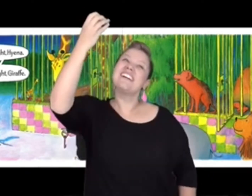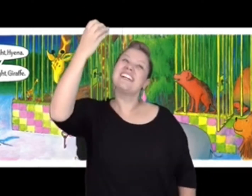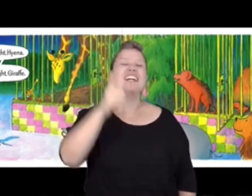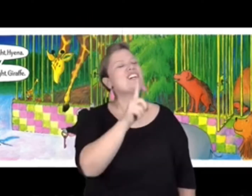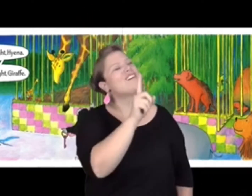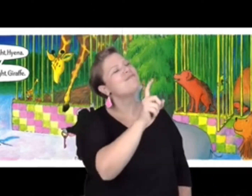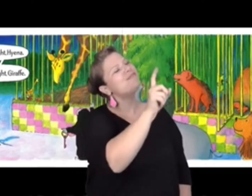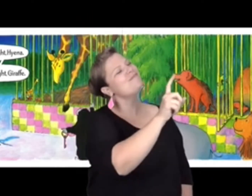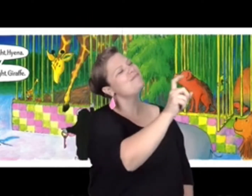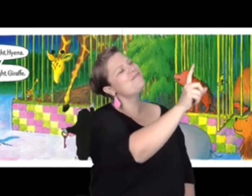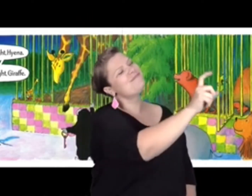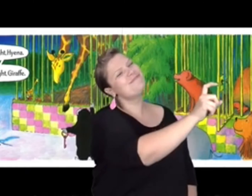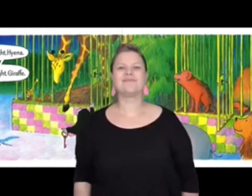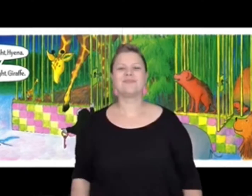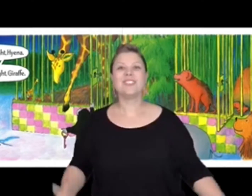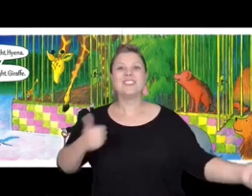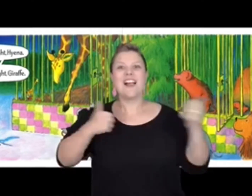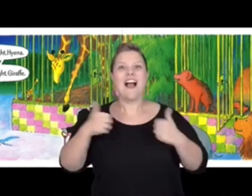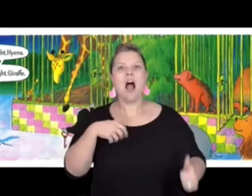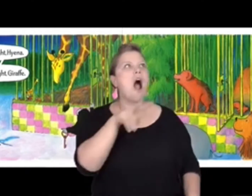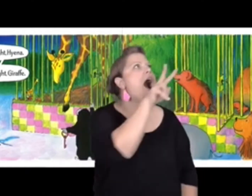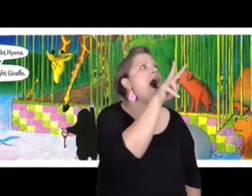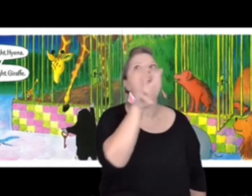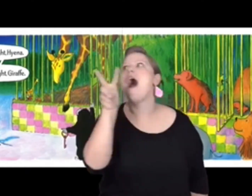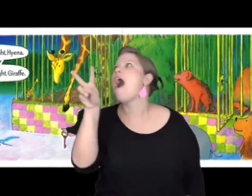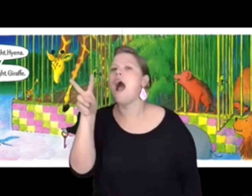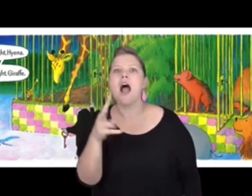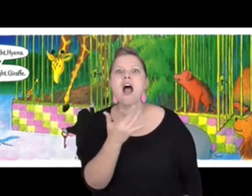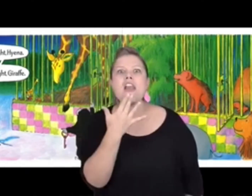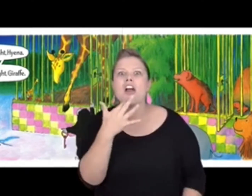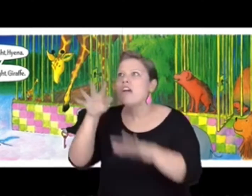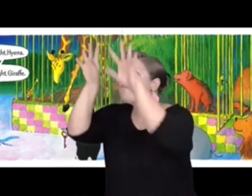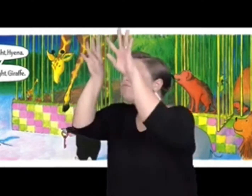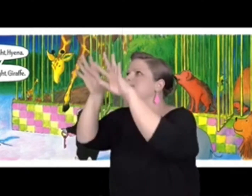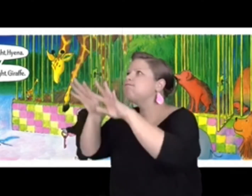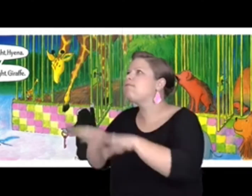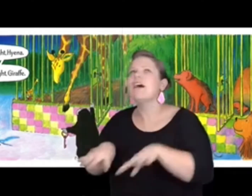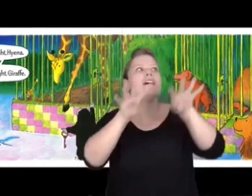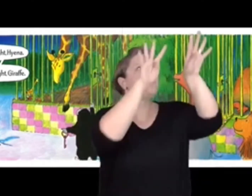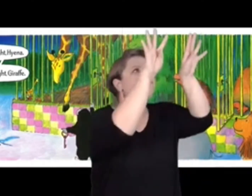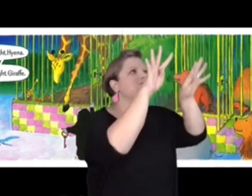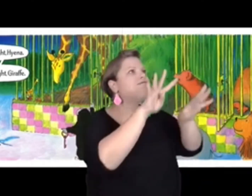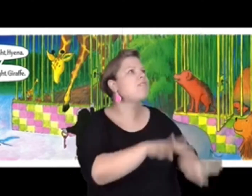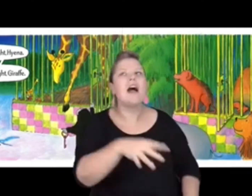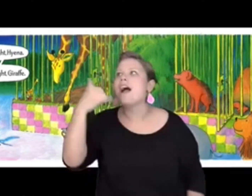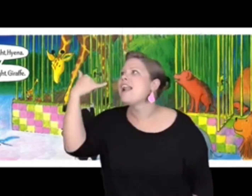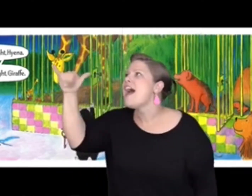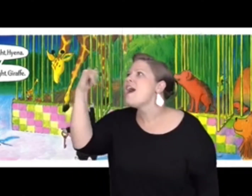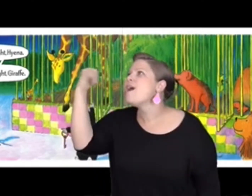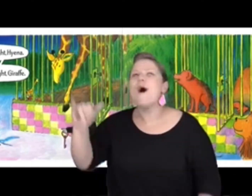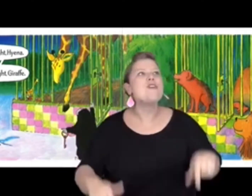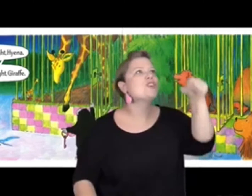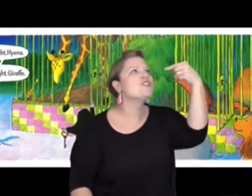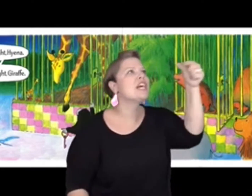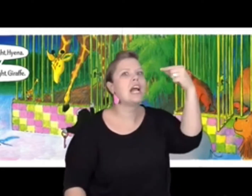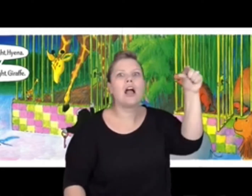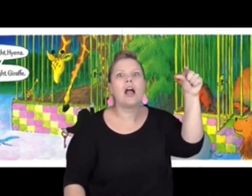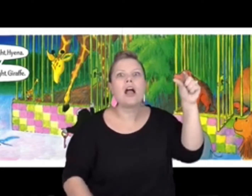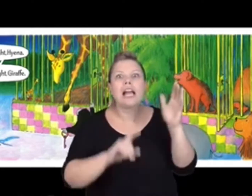night, giraffe," and kept walking along. The gorilla looked at the cages. There was a yellow cage and